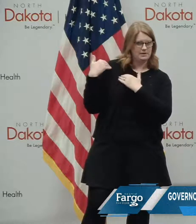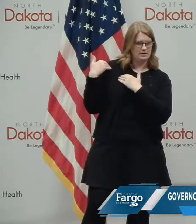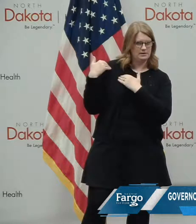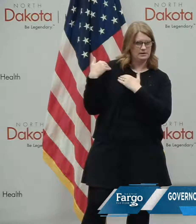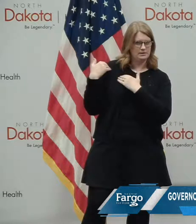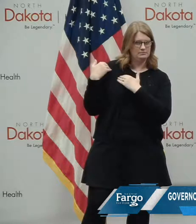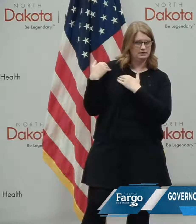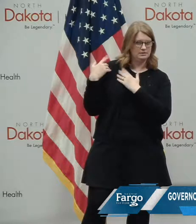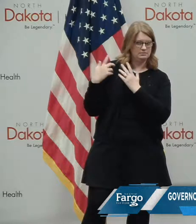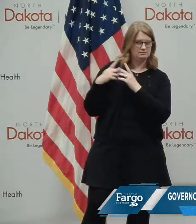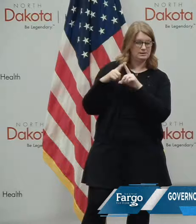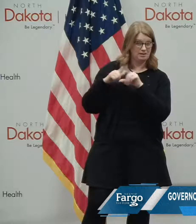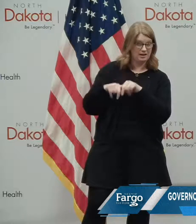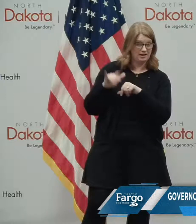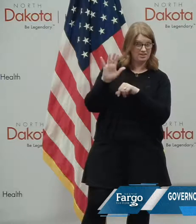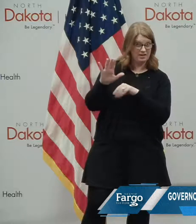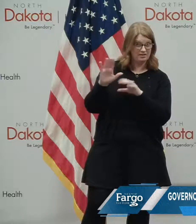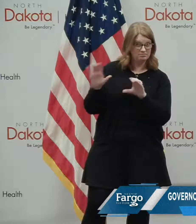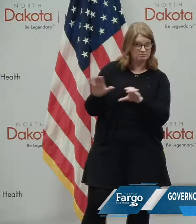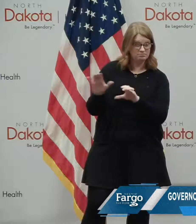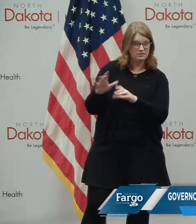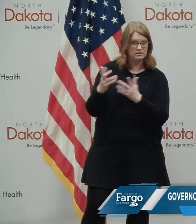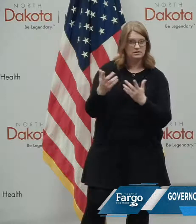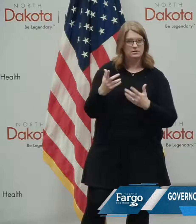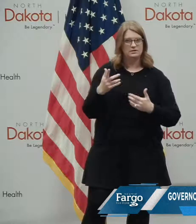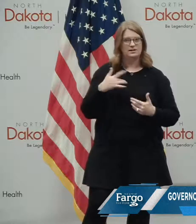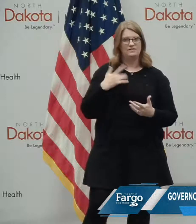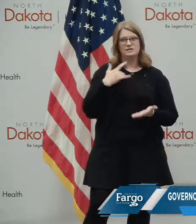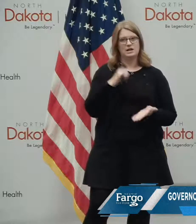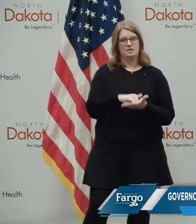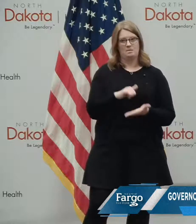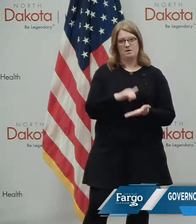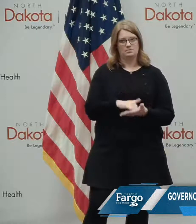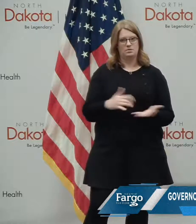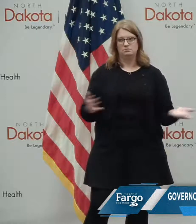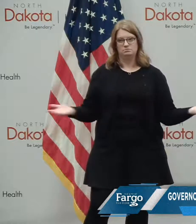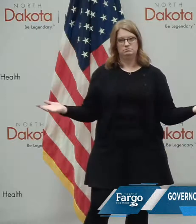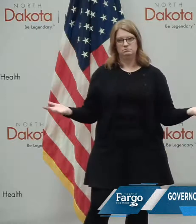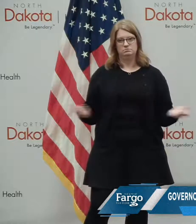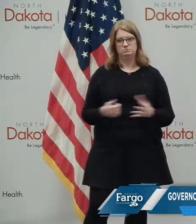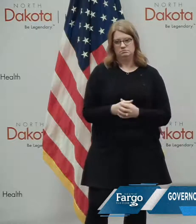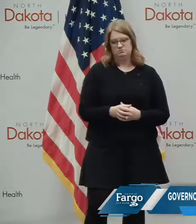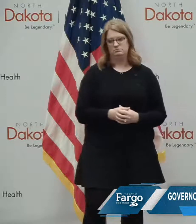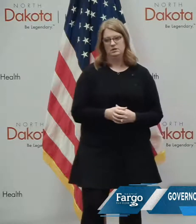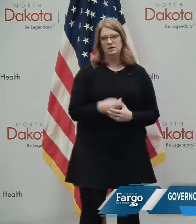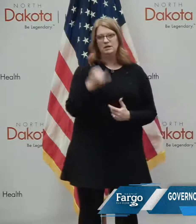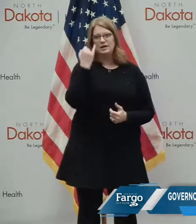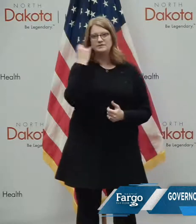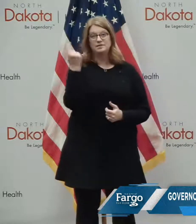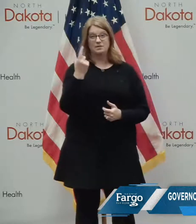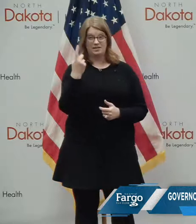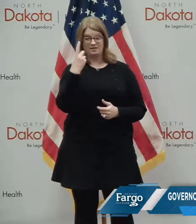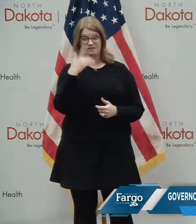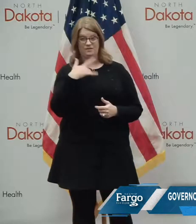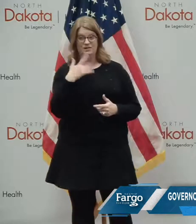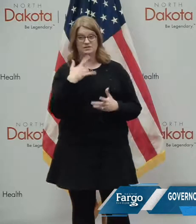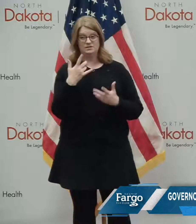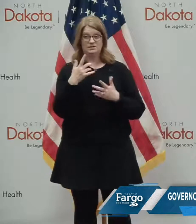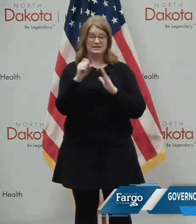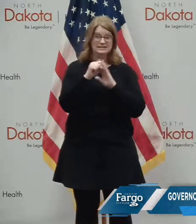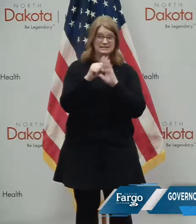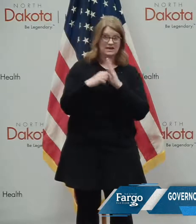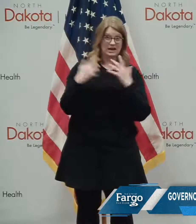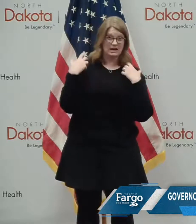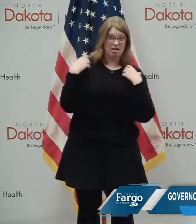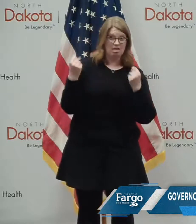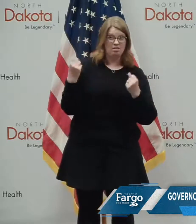they do, and I think again then it's an impossible spot if you're going to take on the legal liability. If somebody thinks you have legal liability, the state health officer, for